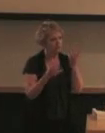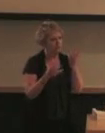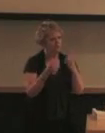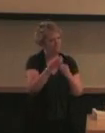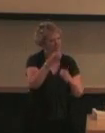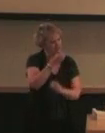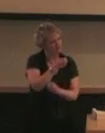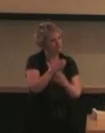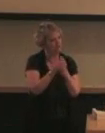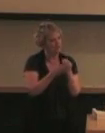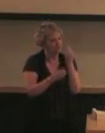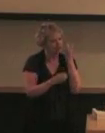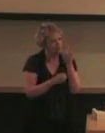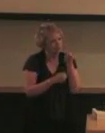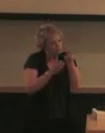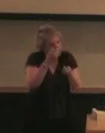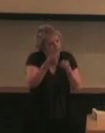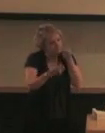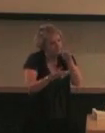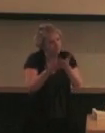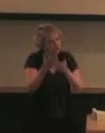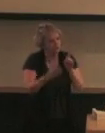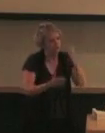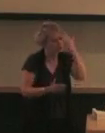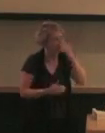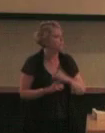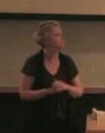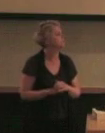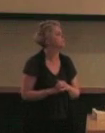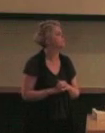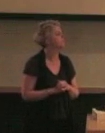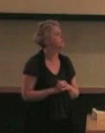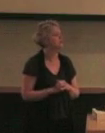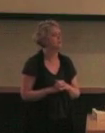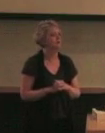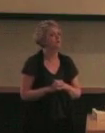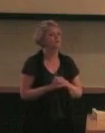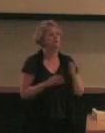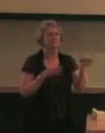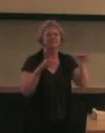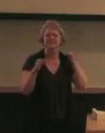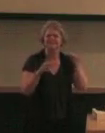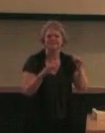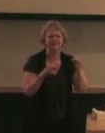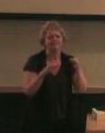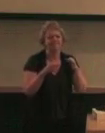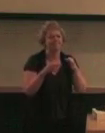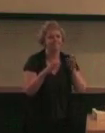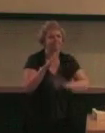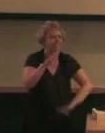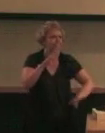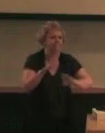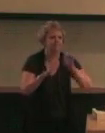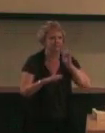other pieces that you need to know. All right, so I'm going to give you a foundation of deaf people itself.